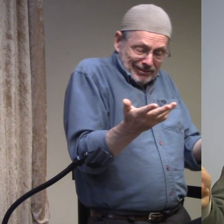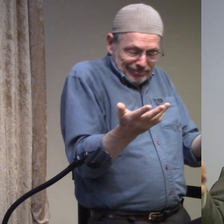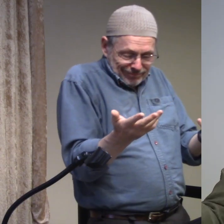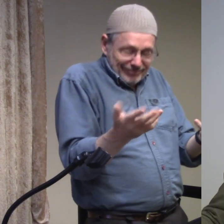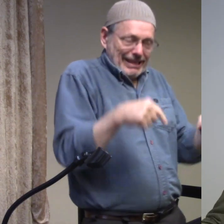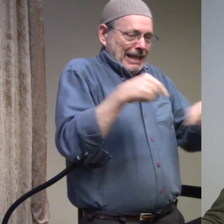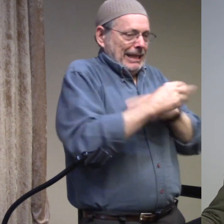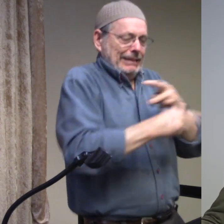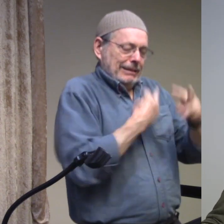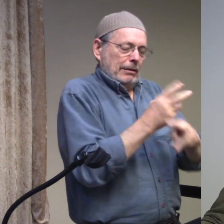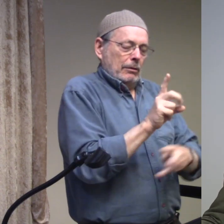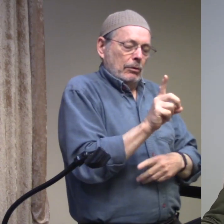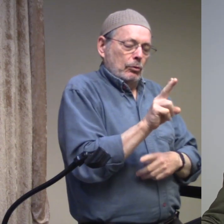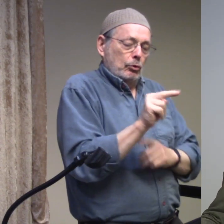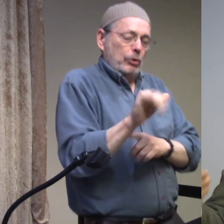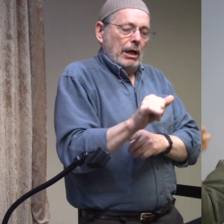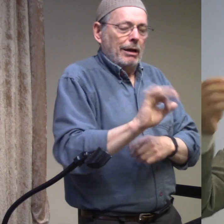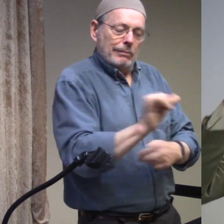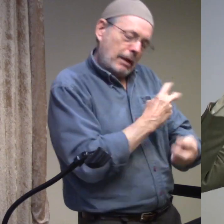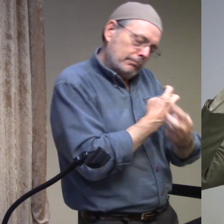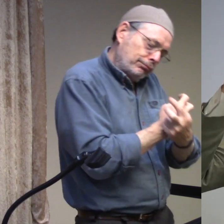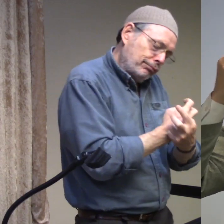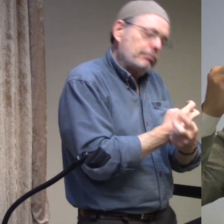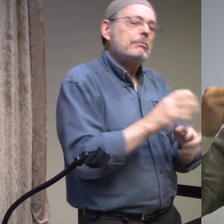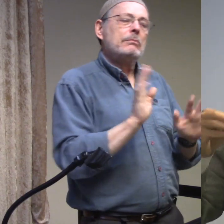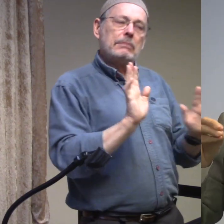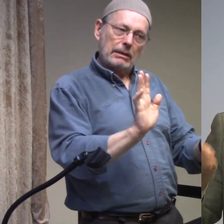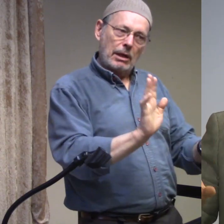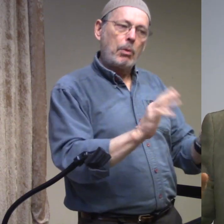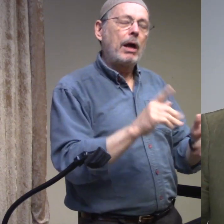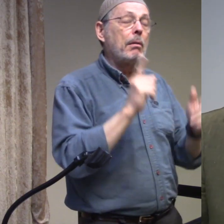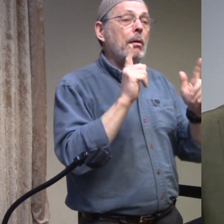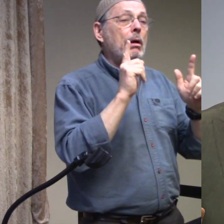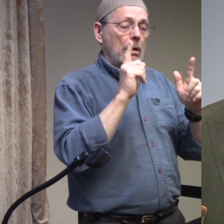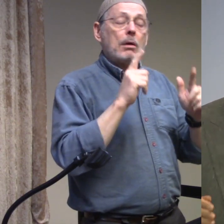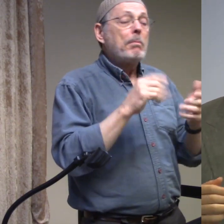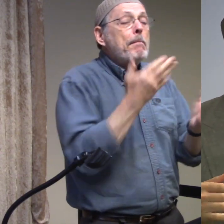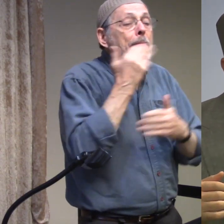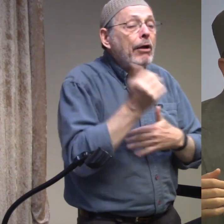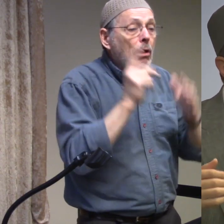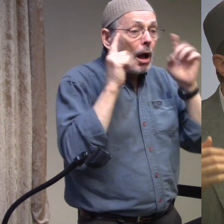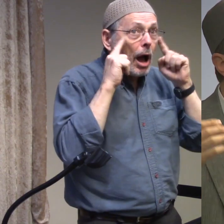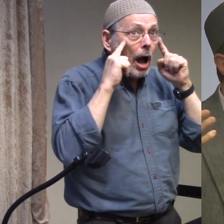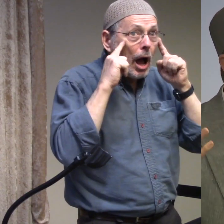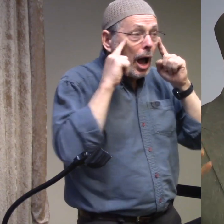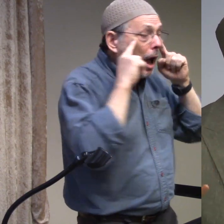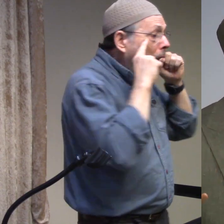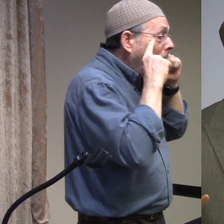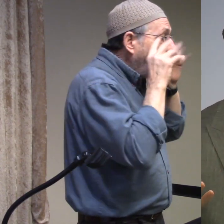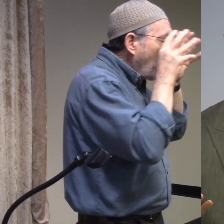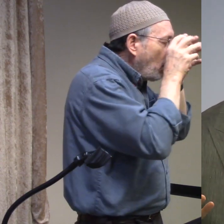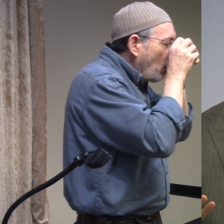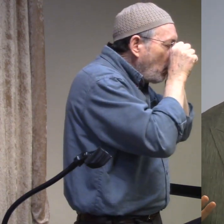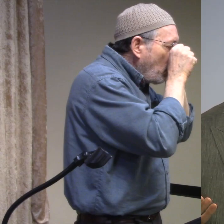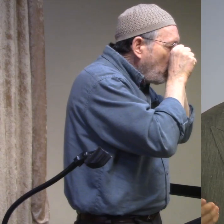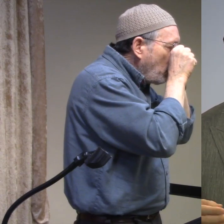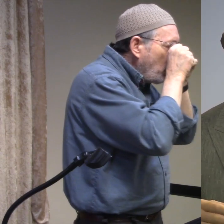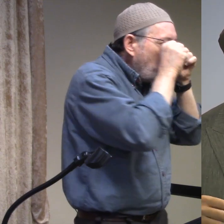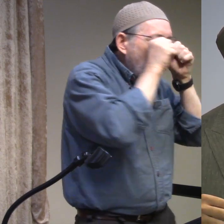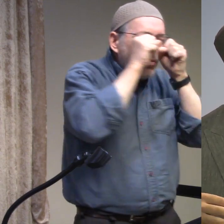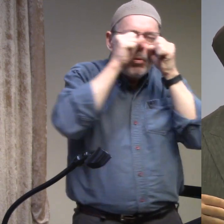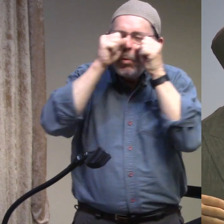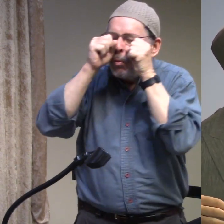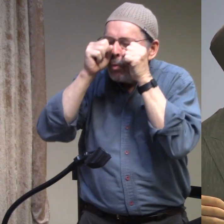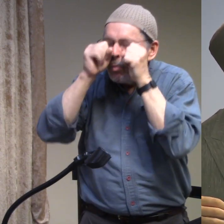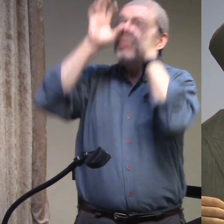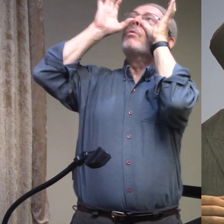This dunya is poison. And so we close our eyes from the dunya and we open our eyes to the akhirah. And then